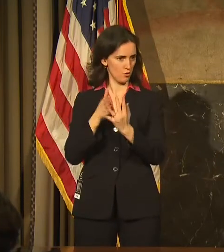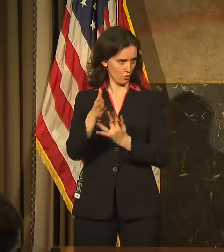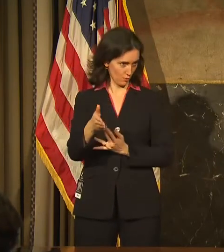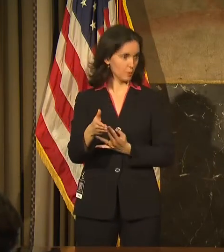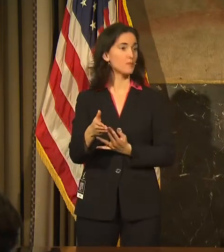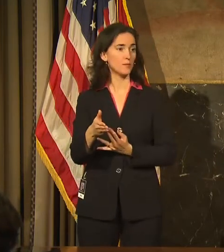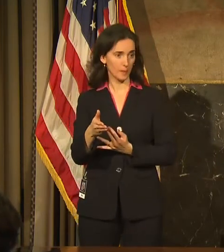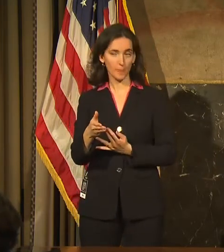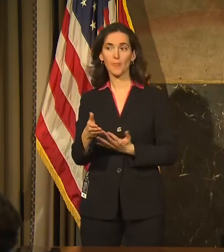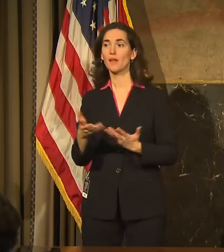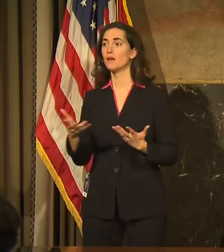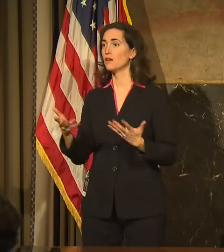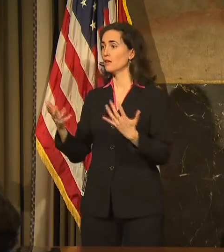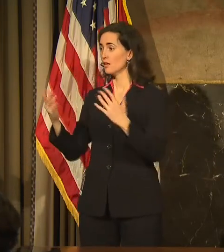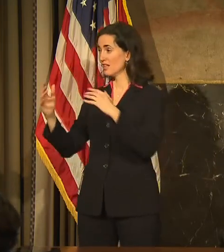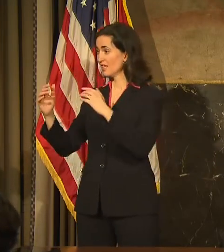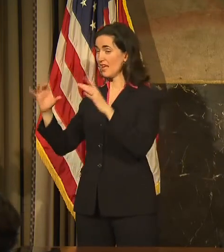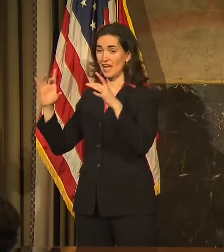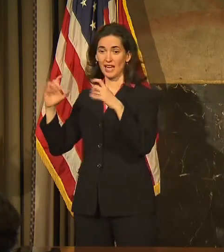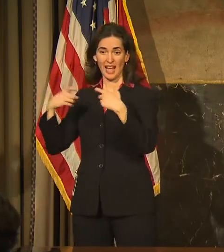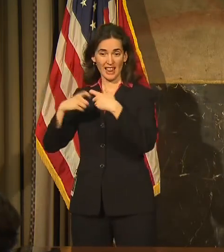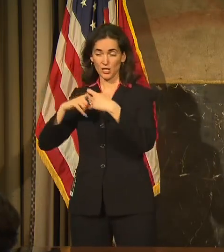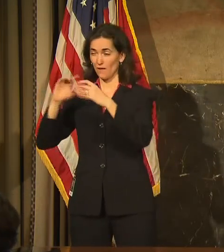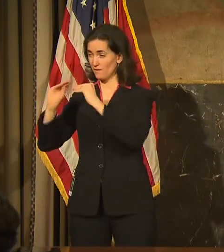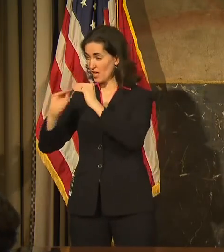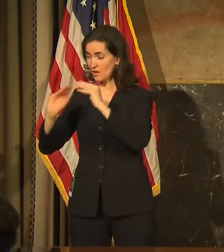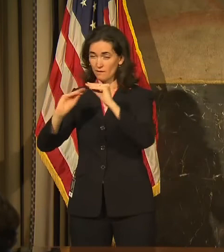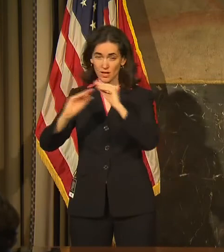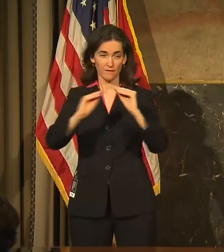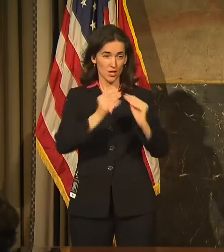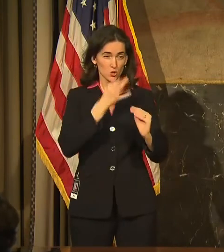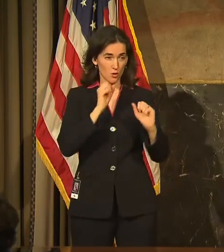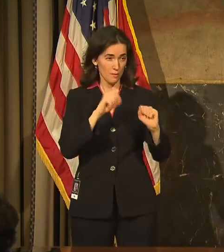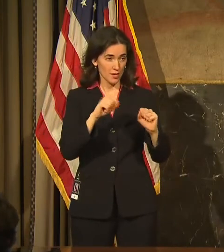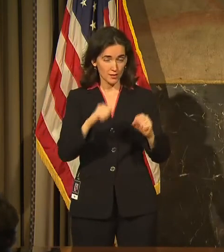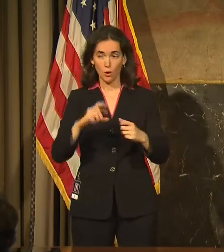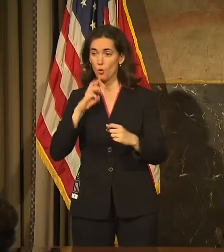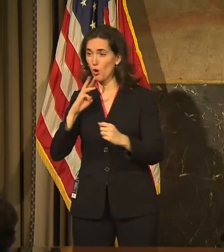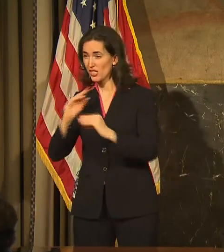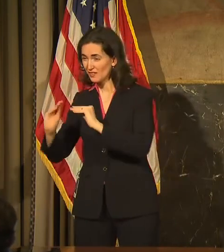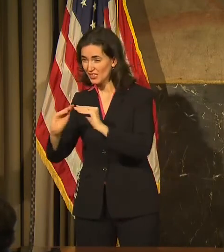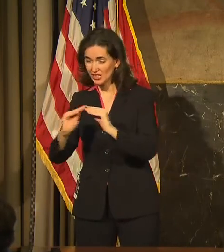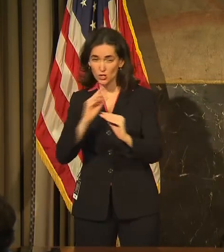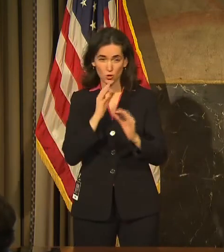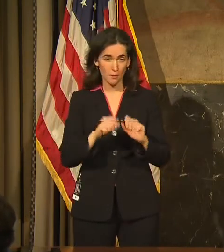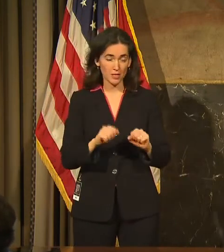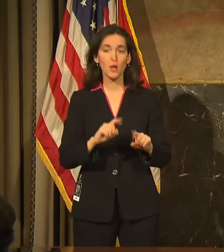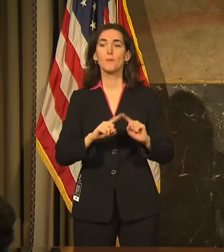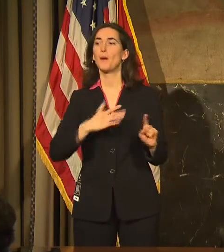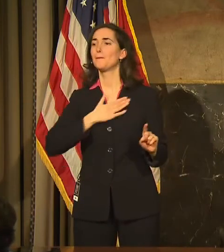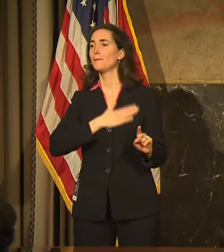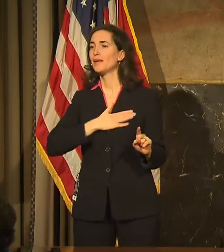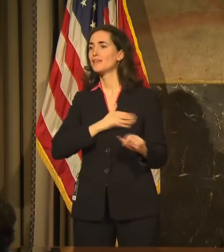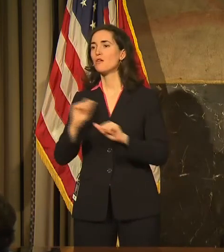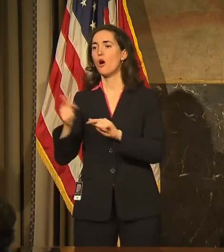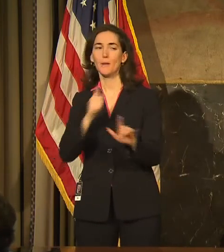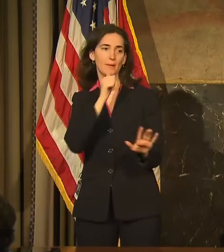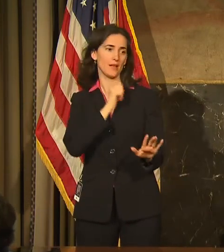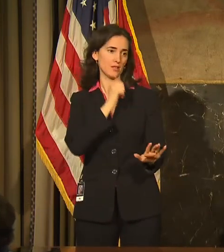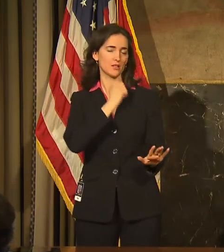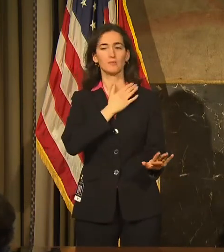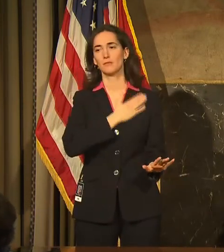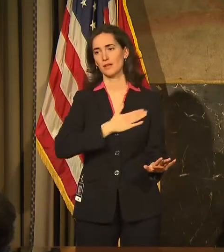these systems repaired just as soon as we possibly can. But I do need everybody to please be patient and